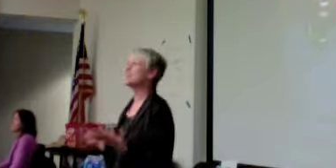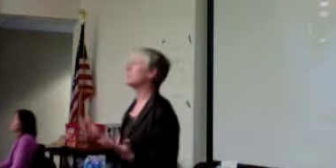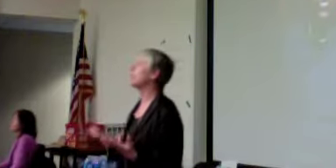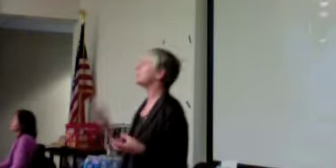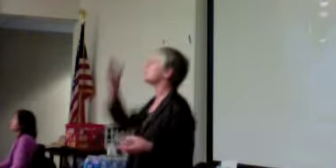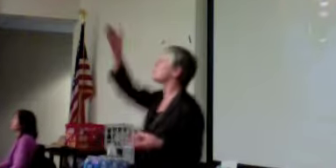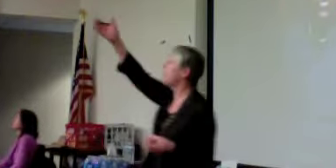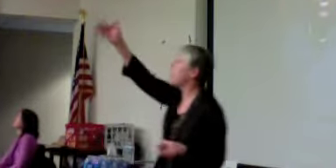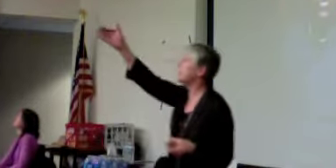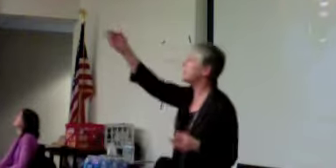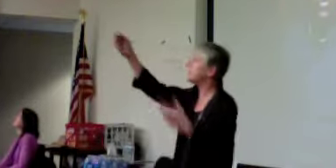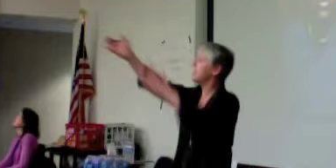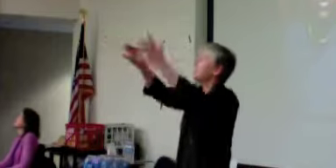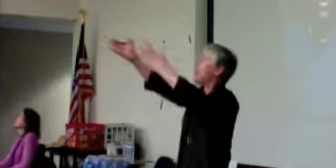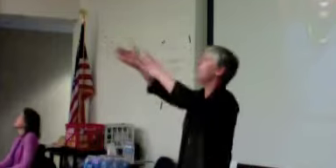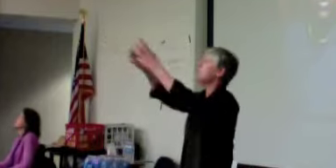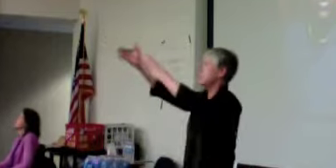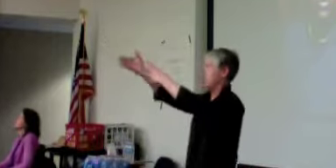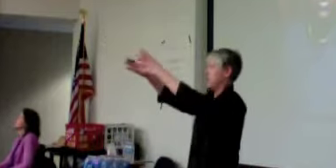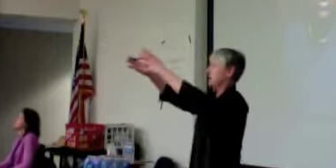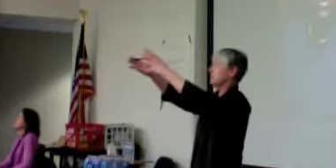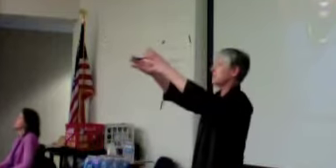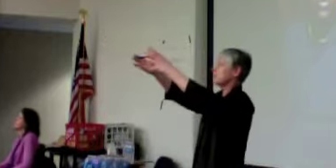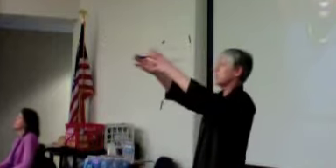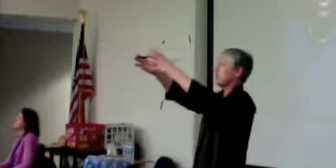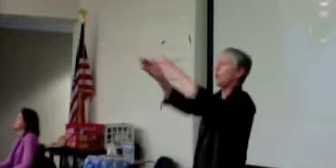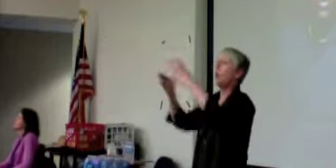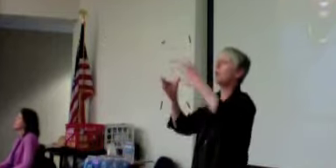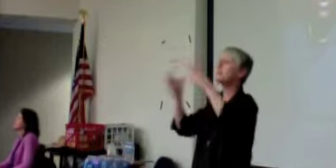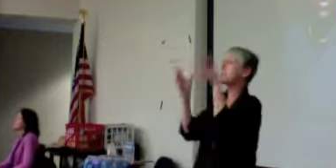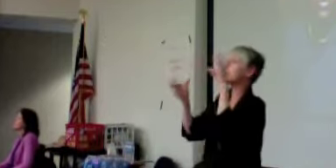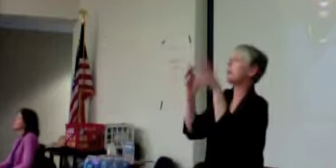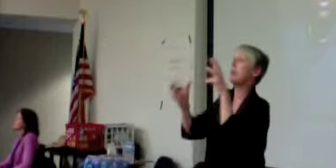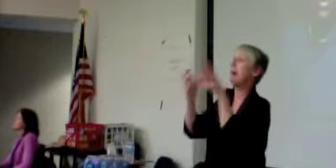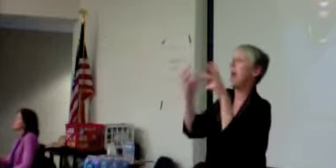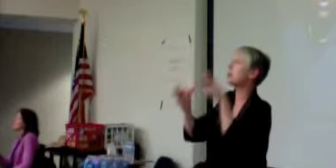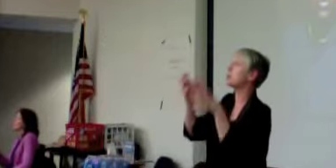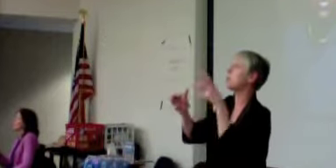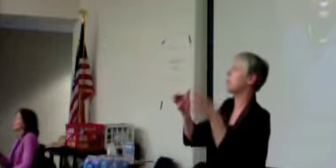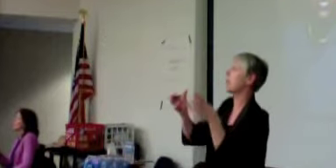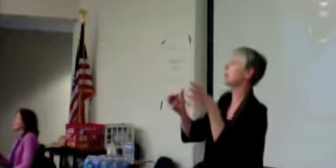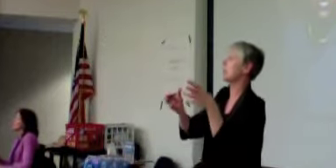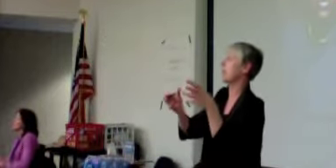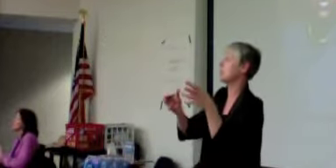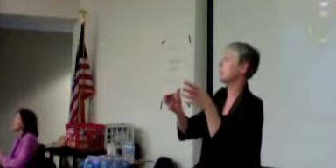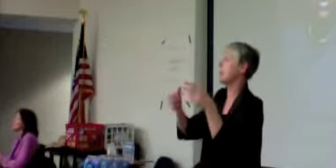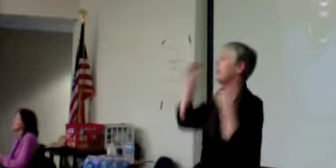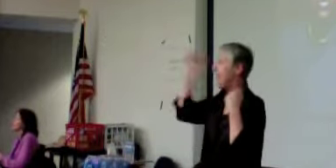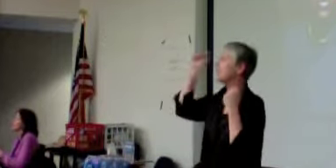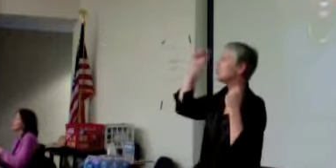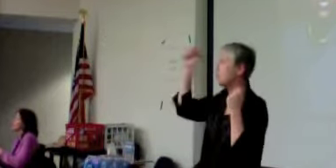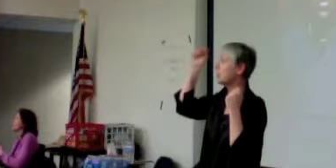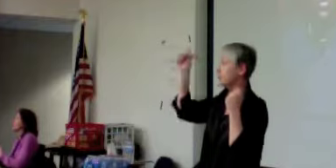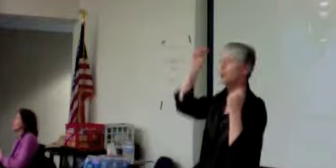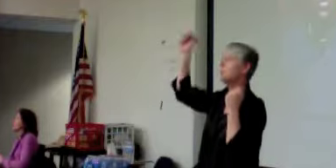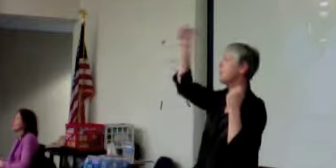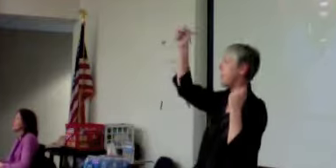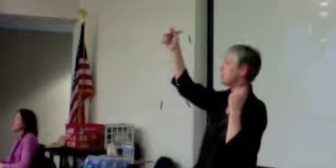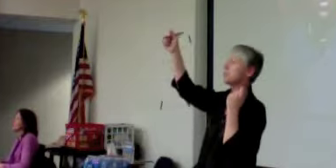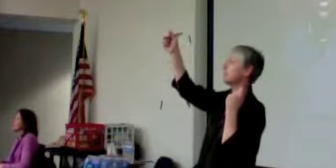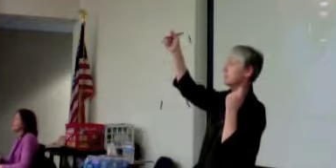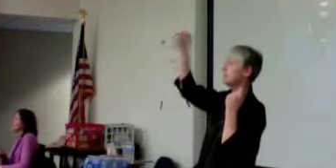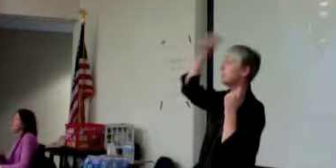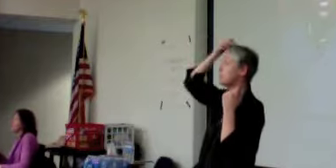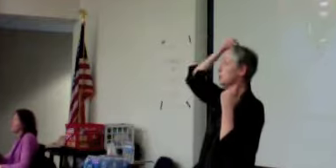Really not so much. So the point is it a novelty thing? Or is it something about actually what goes on in those classrooms? And that's a really, you could be